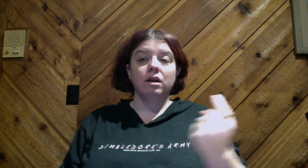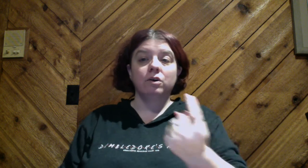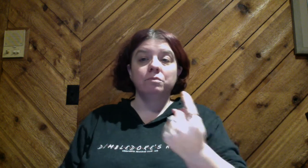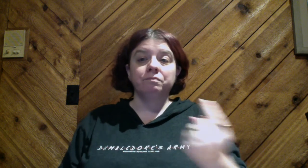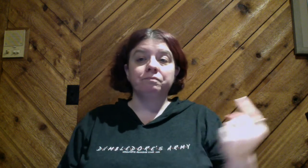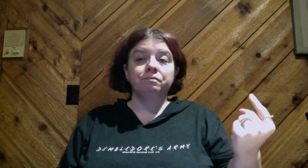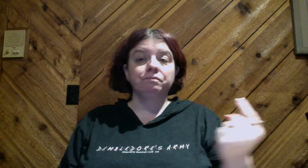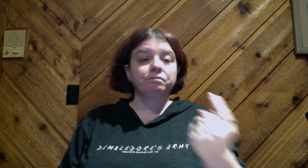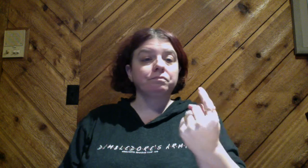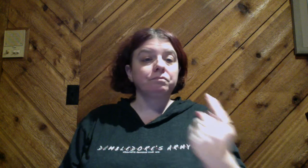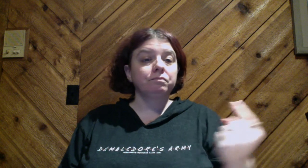Alone.